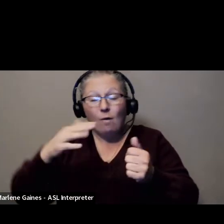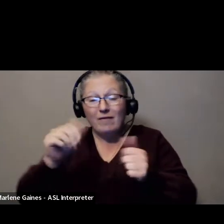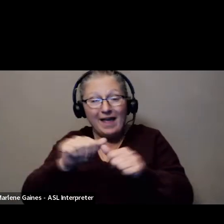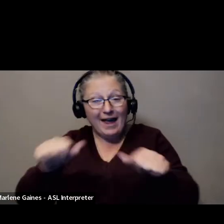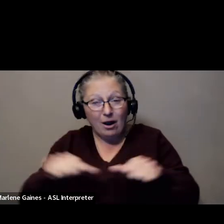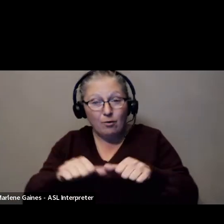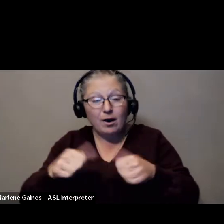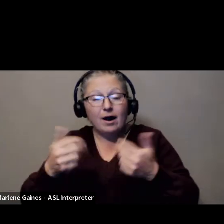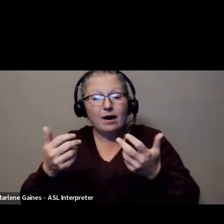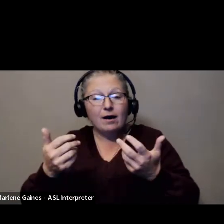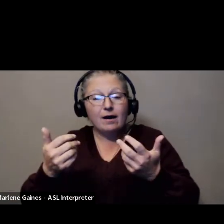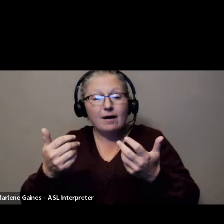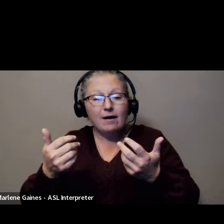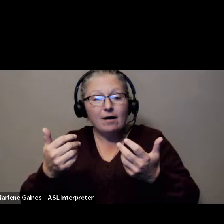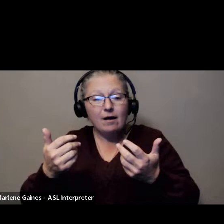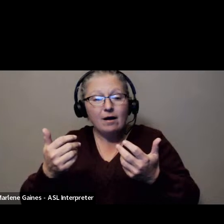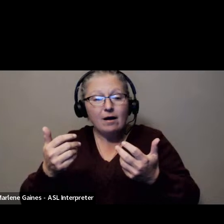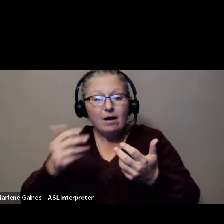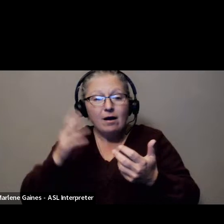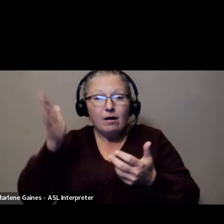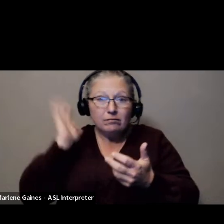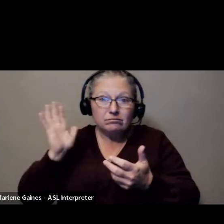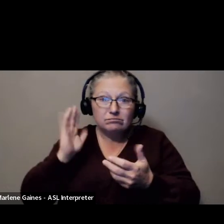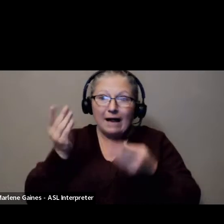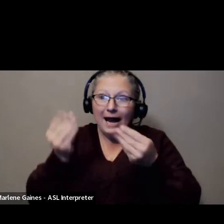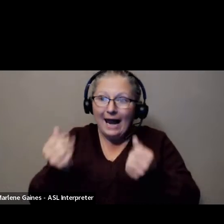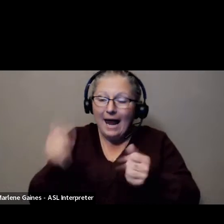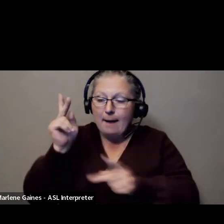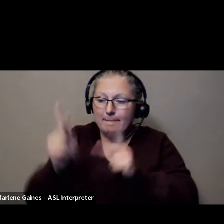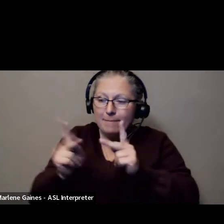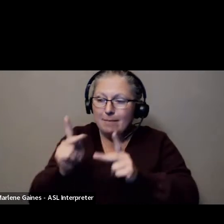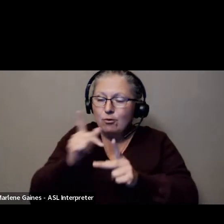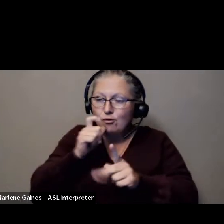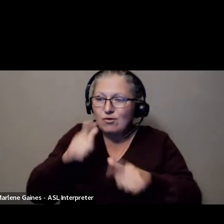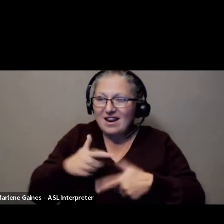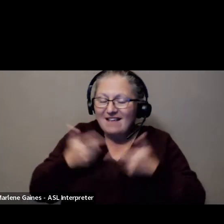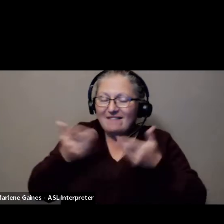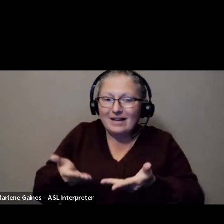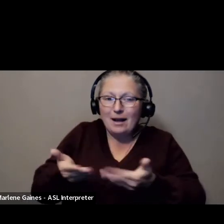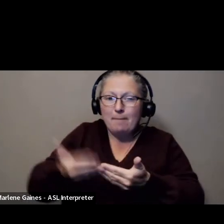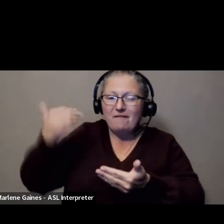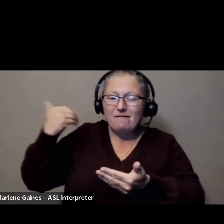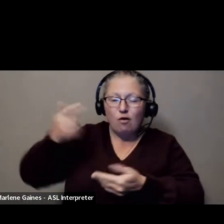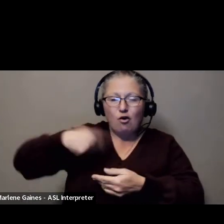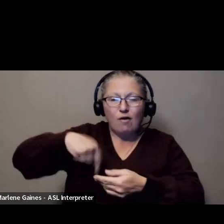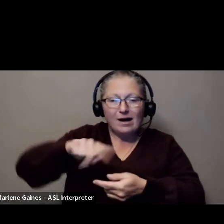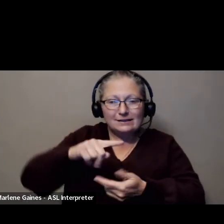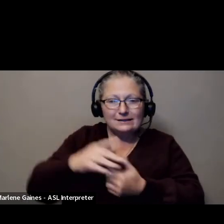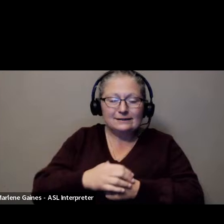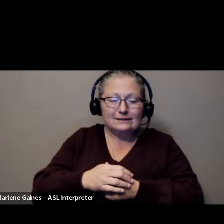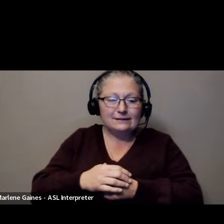that was the land of people who inhabited this before us.